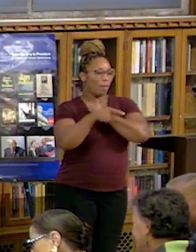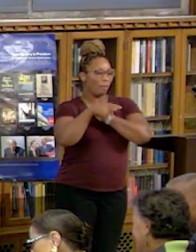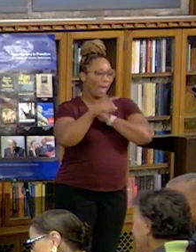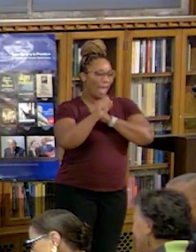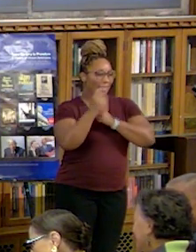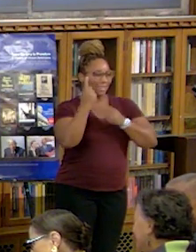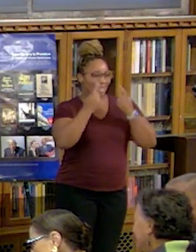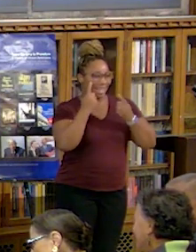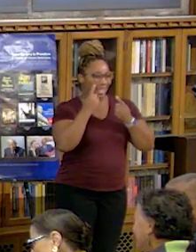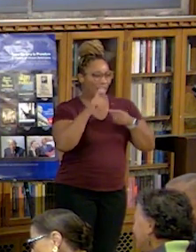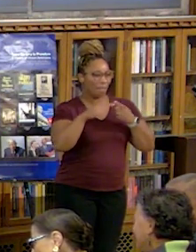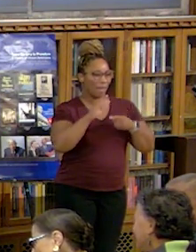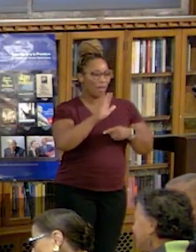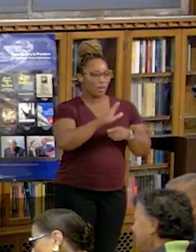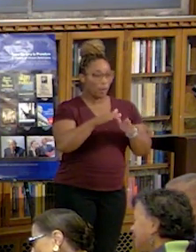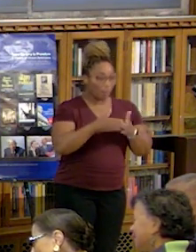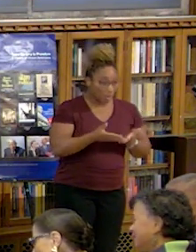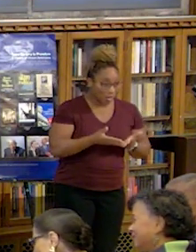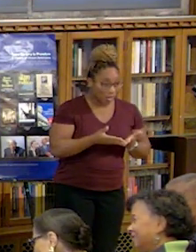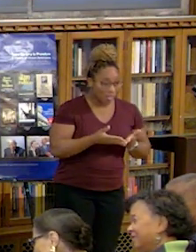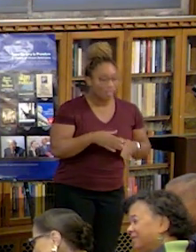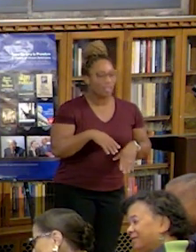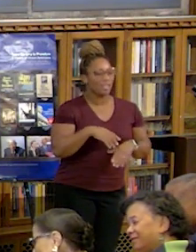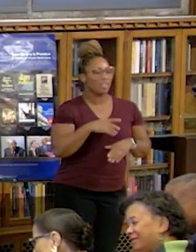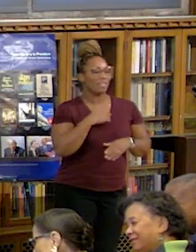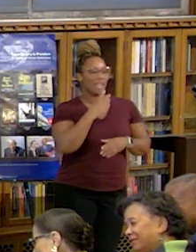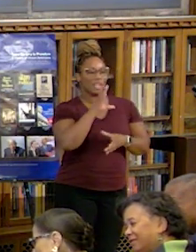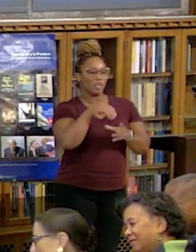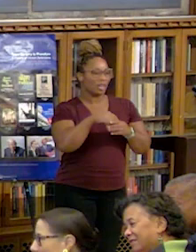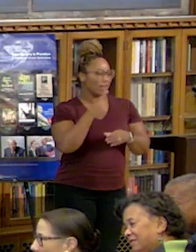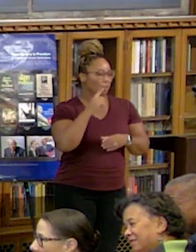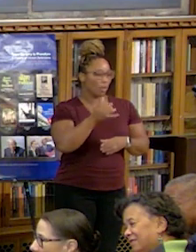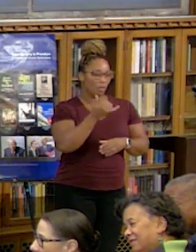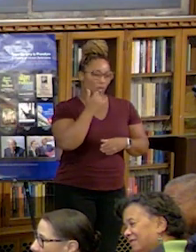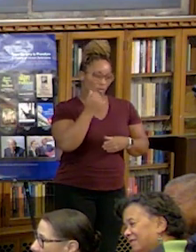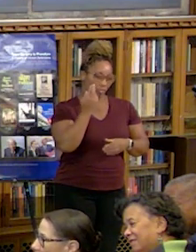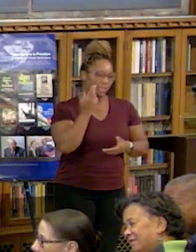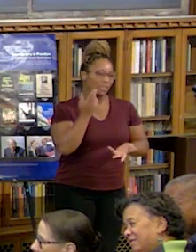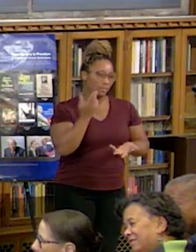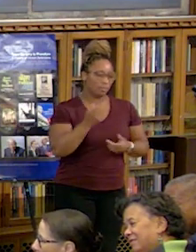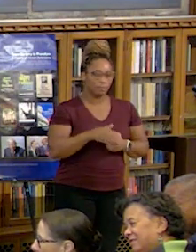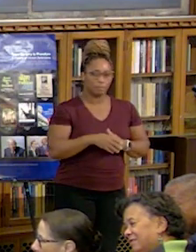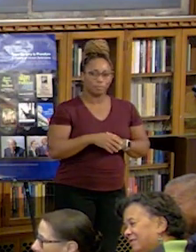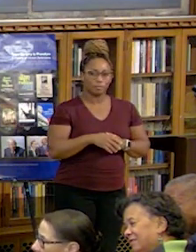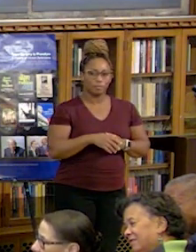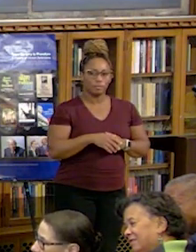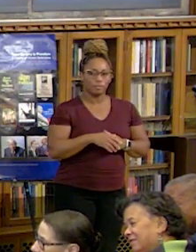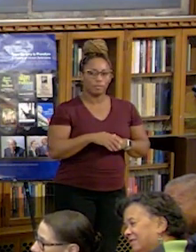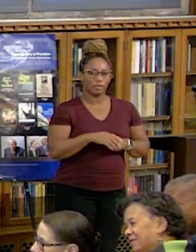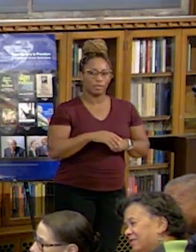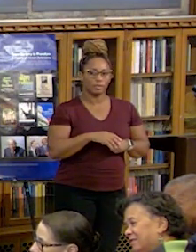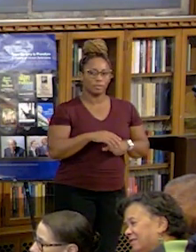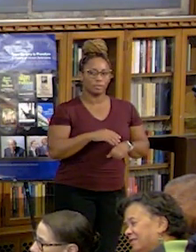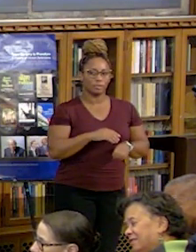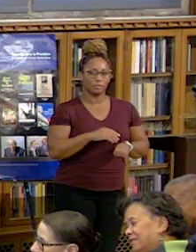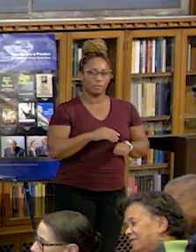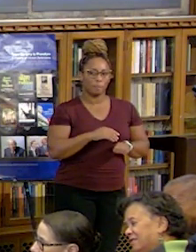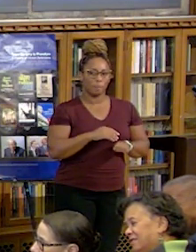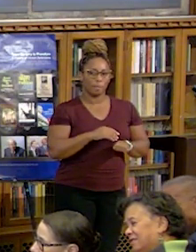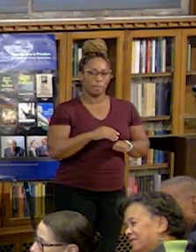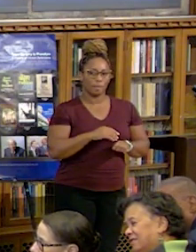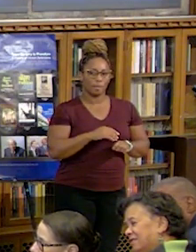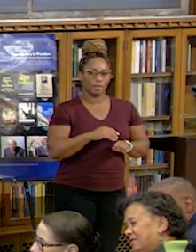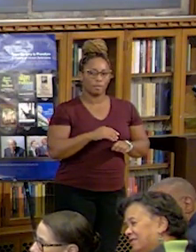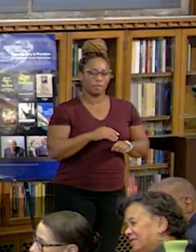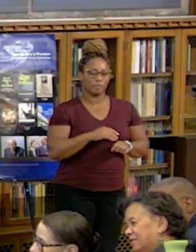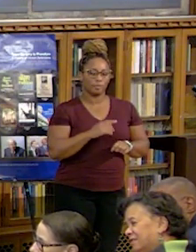think about your book you're in this for the wrong reason right you're in this for um and and